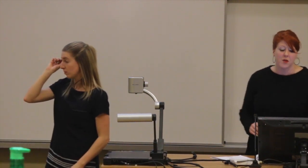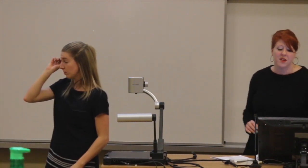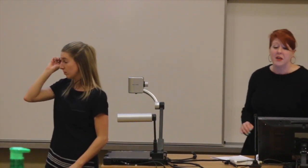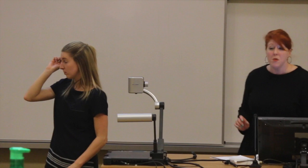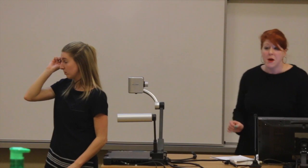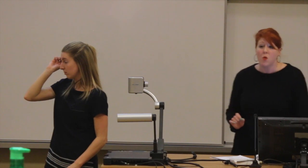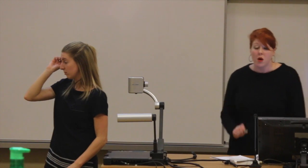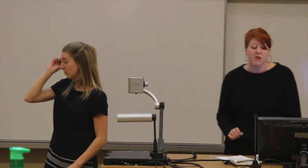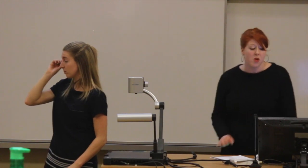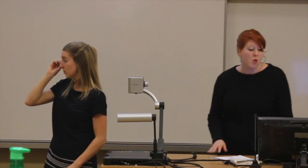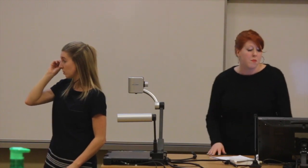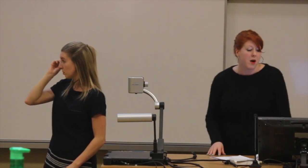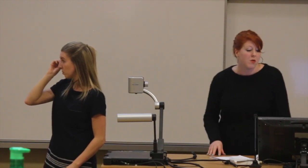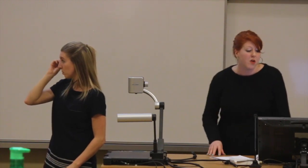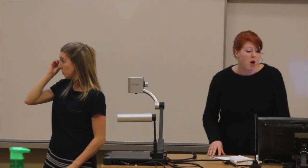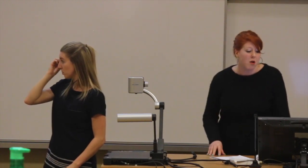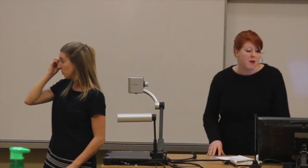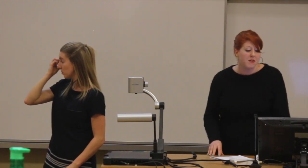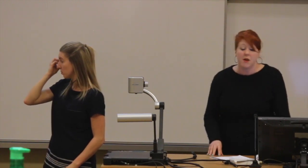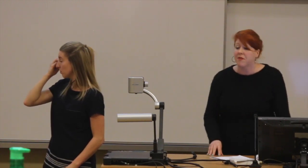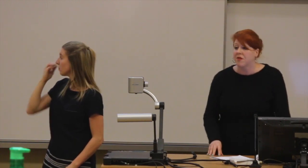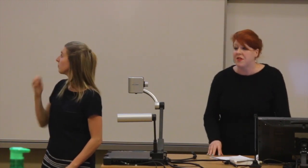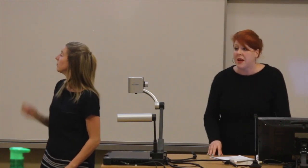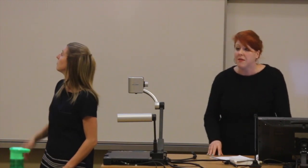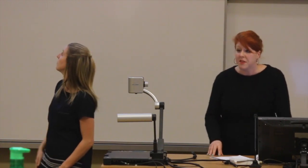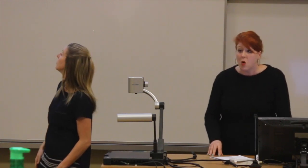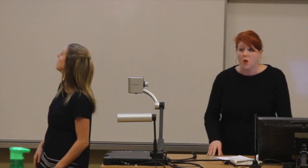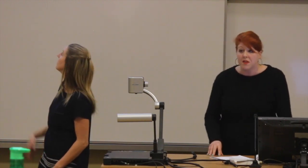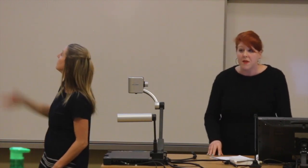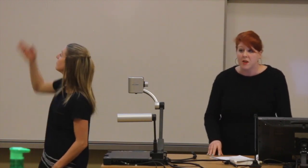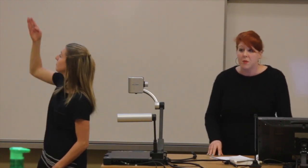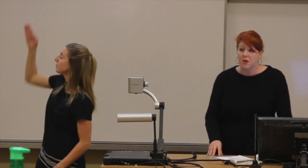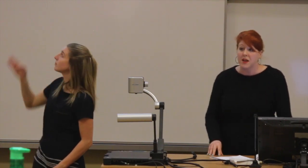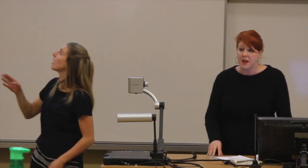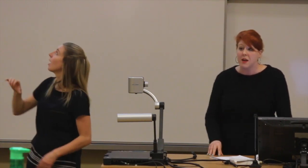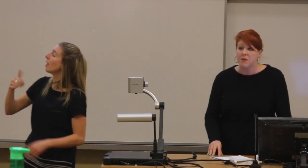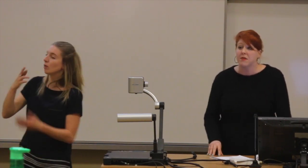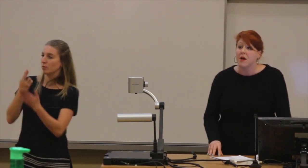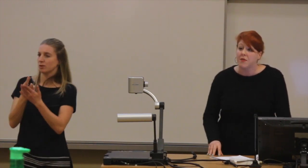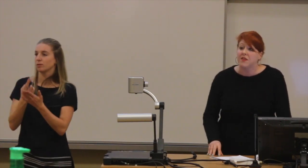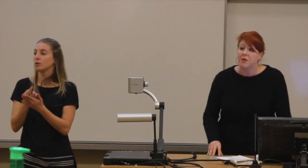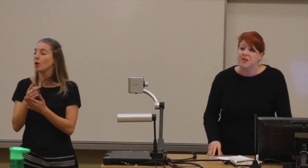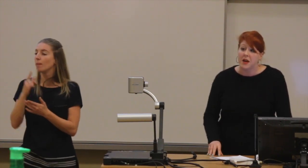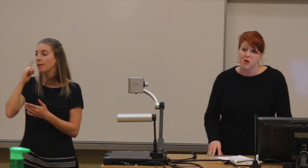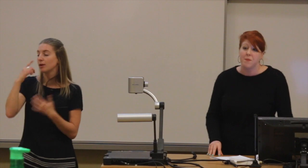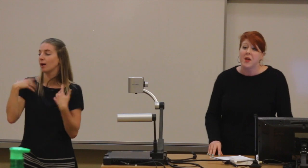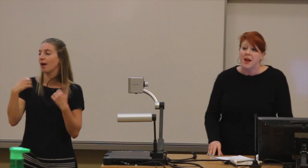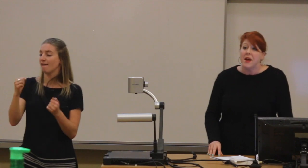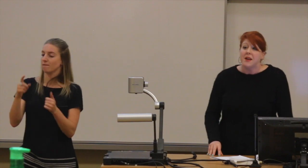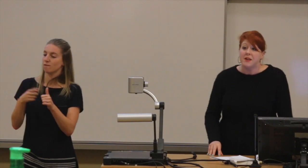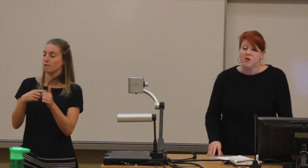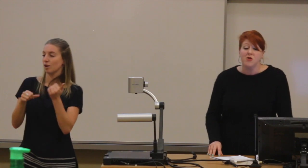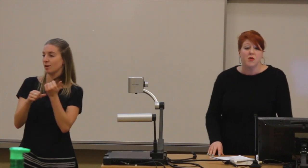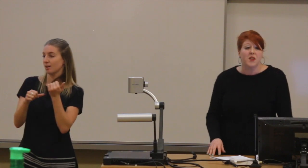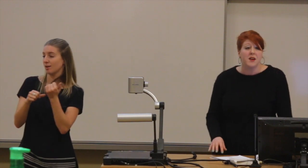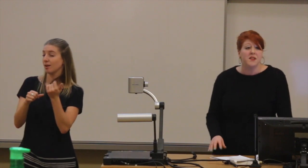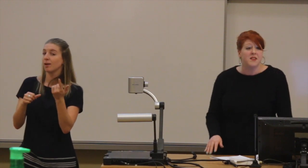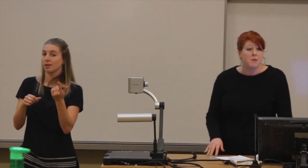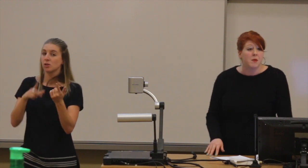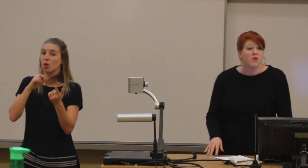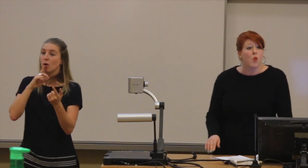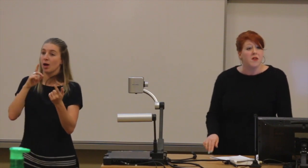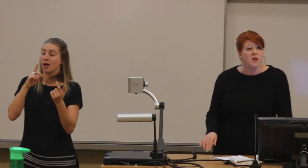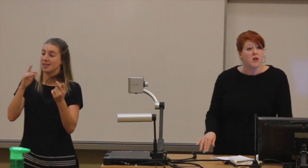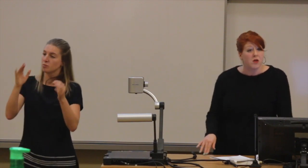Other resources that you may want to know about are Mental Health First Aid. It's a course available at the Canadian Mental Health Association. Teaches you signs